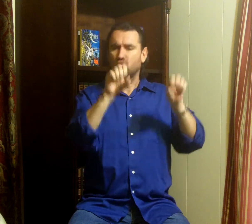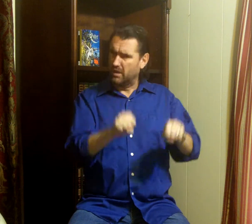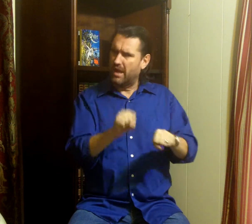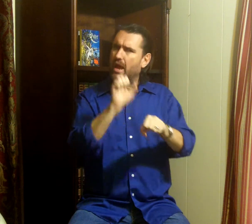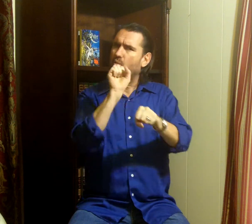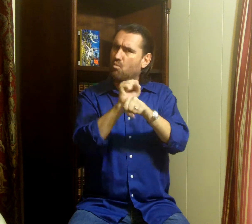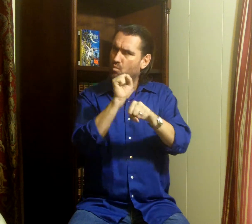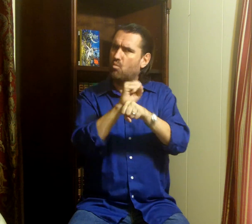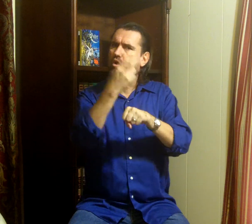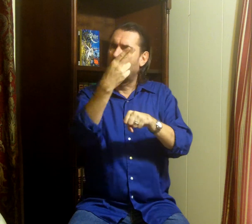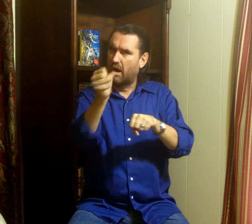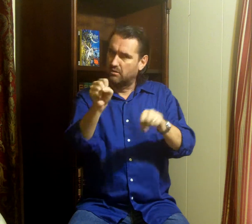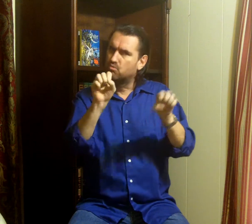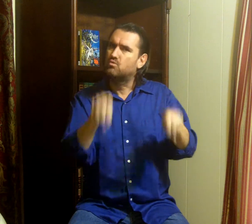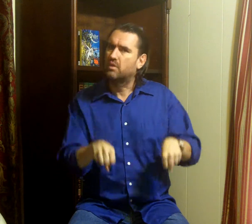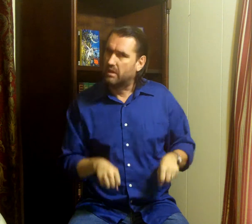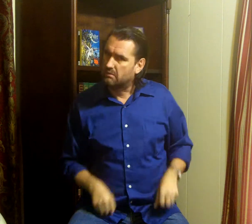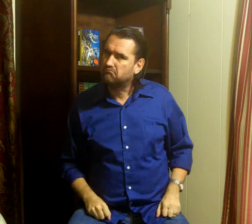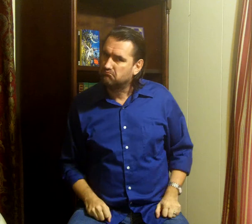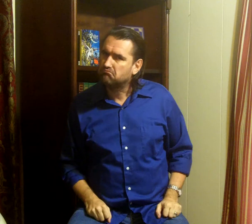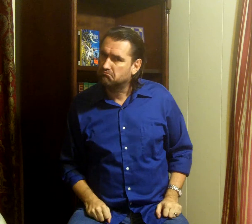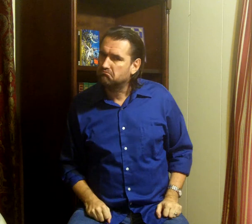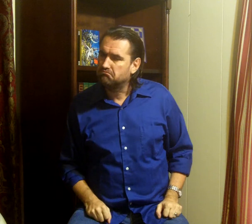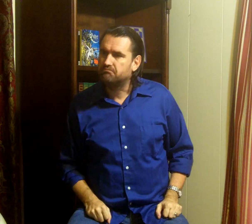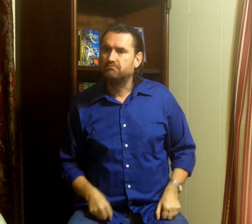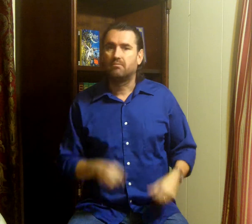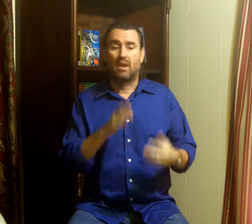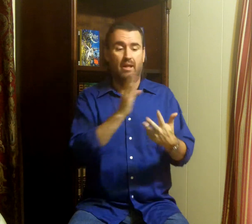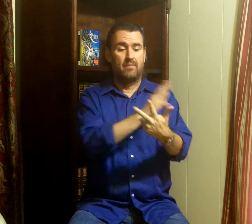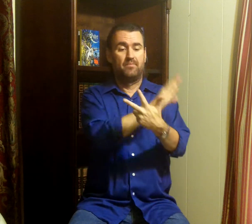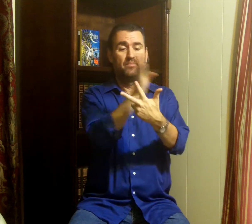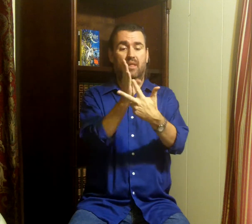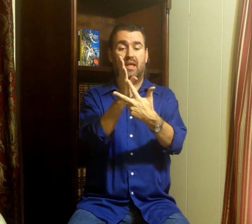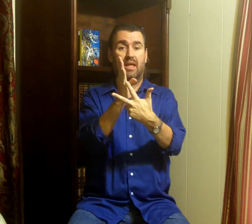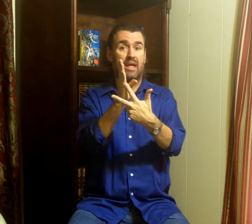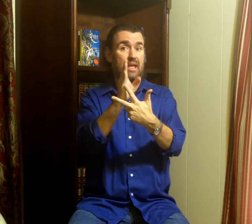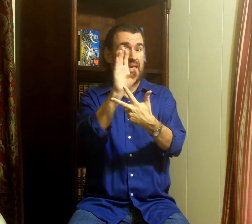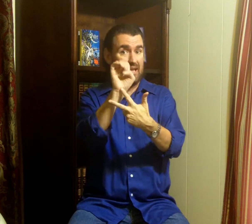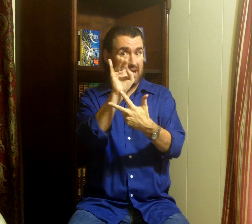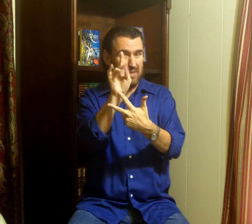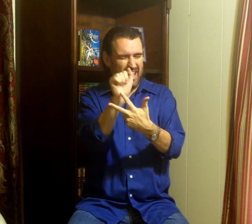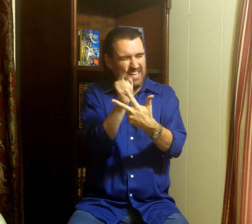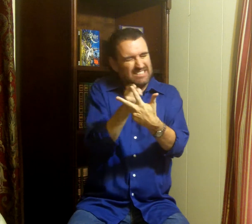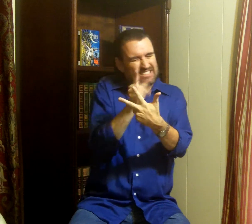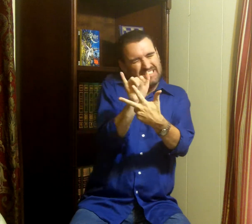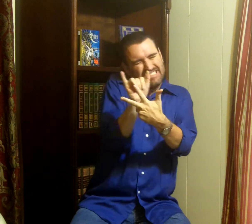mind. EIPA has a similar option in that EIPA has an